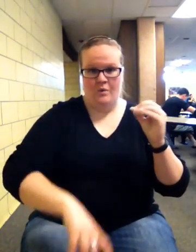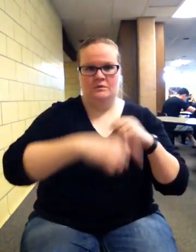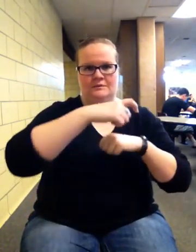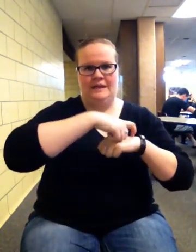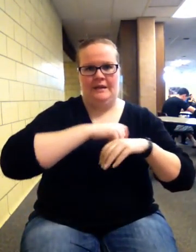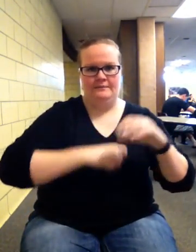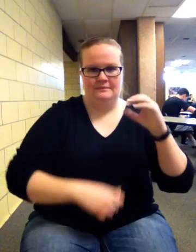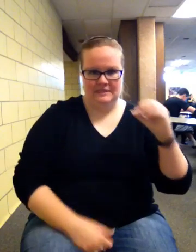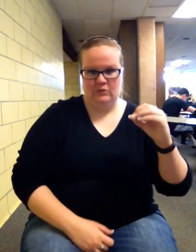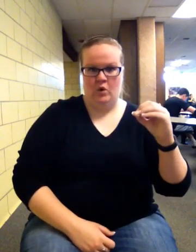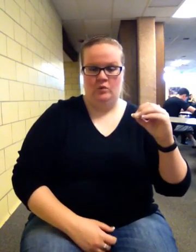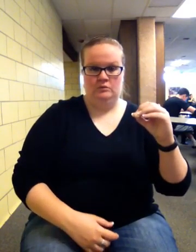in step one.